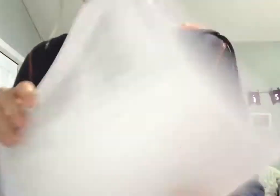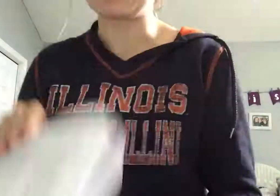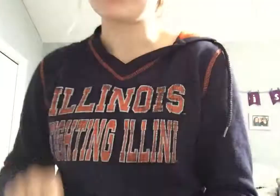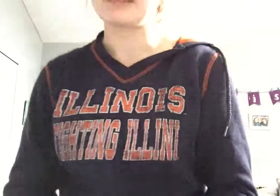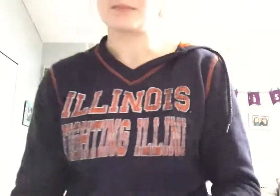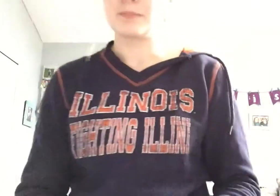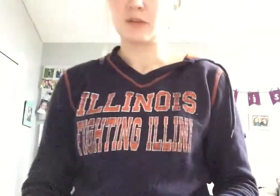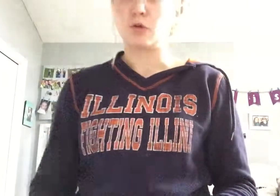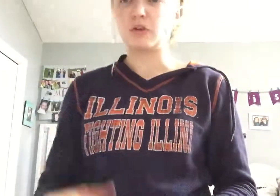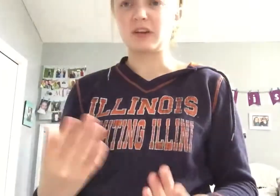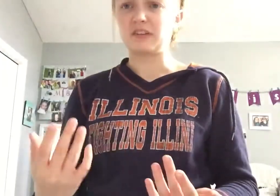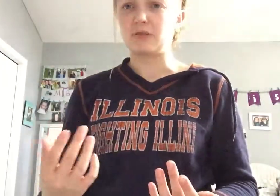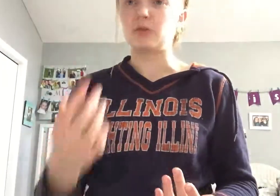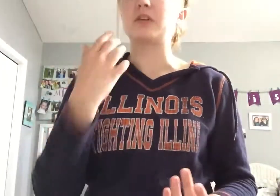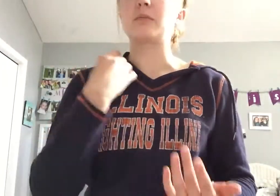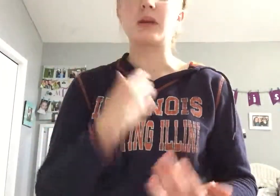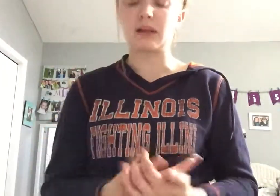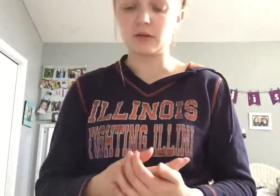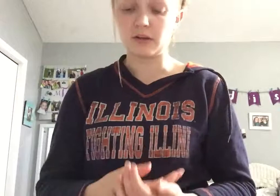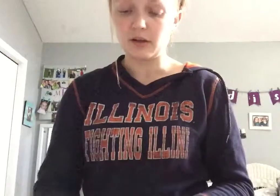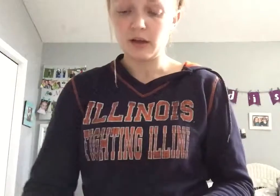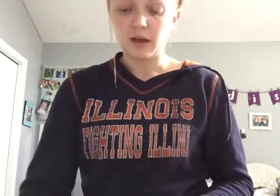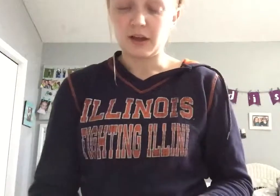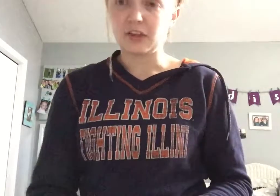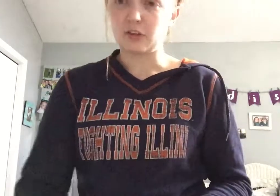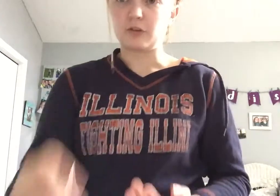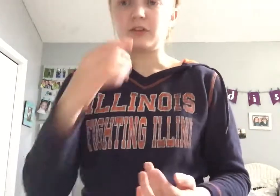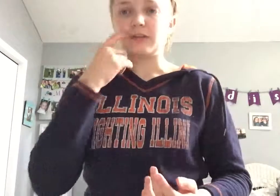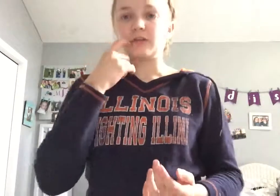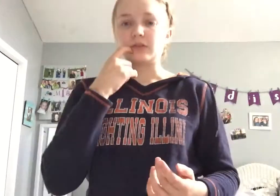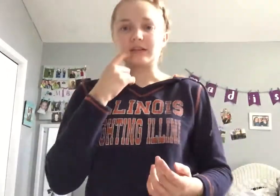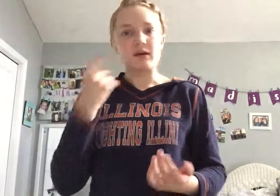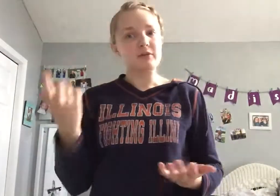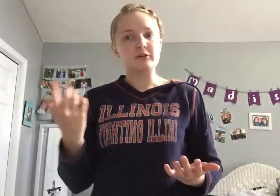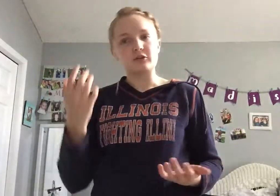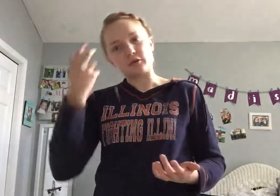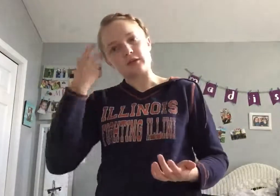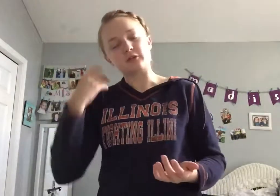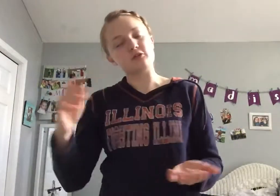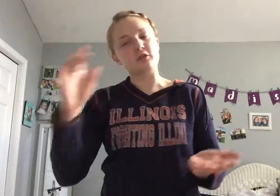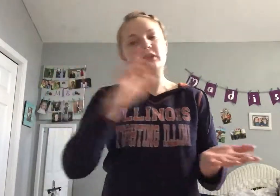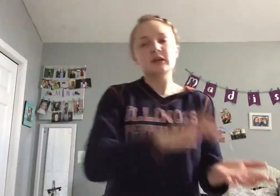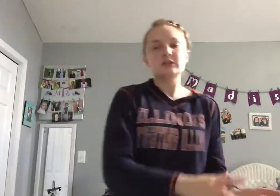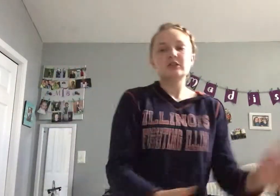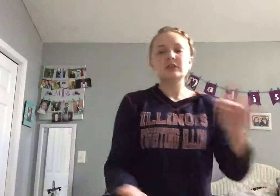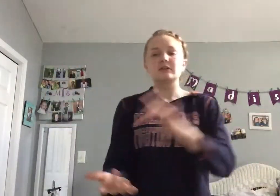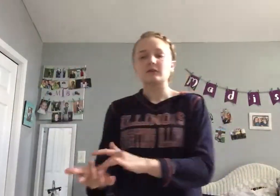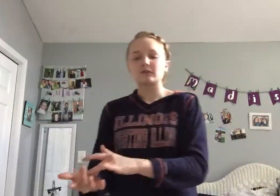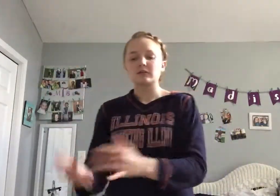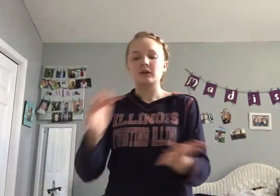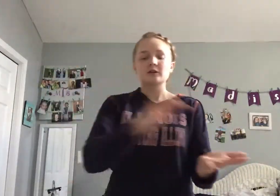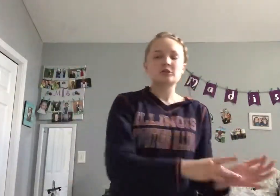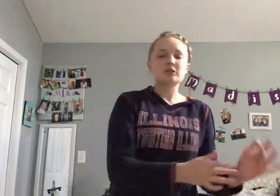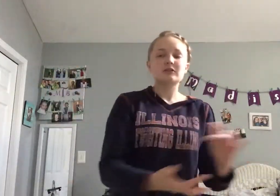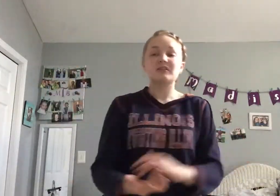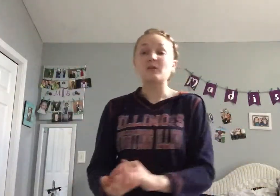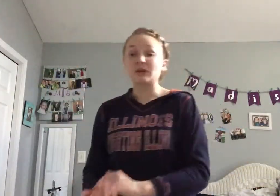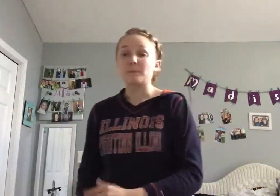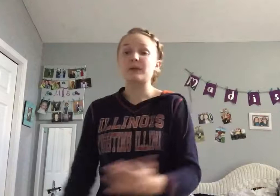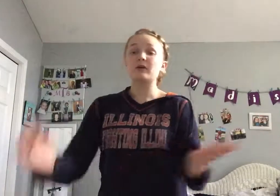Jesuses. Or did I say 14? But I counted, I think, 13. So that's how many you're doing. So you're doing Jesus, Jesus, and when it builds,